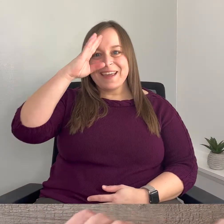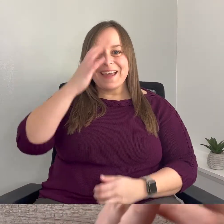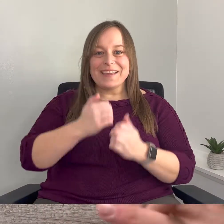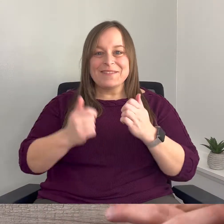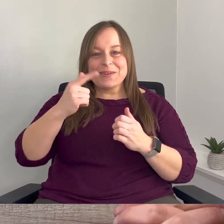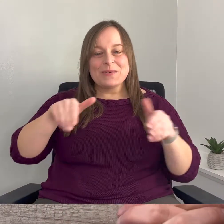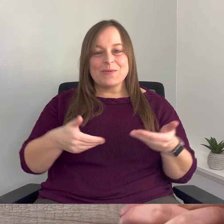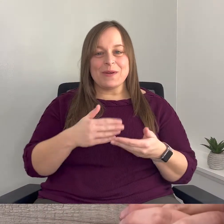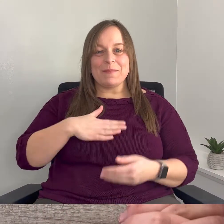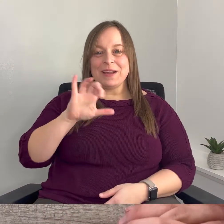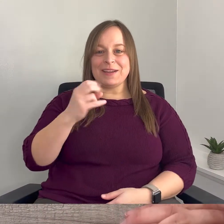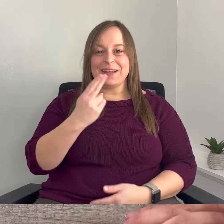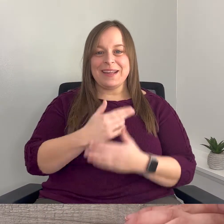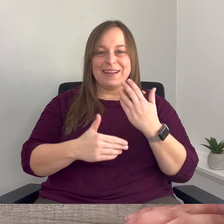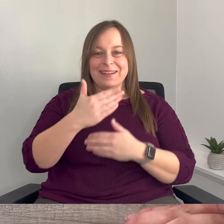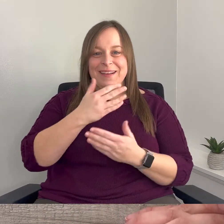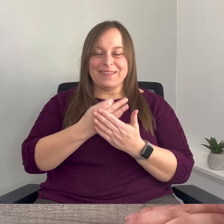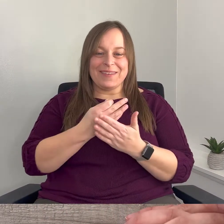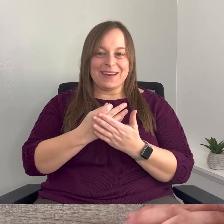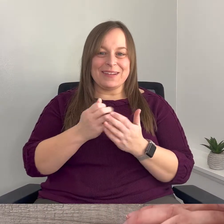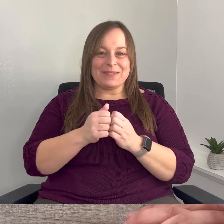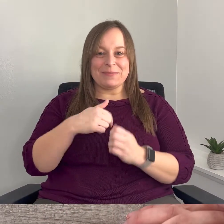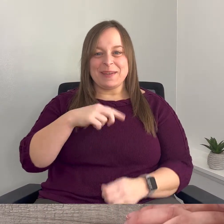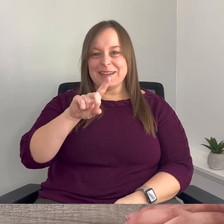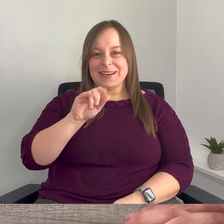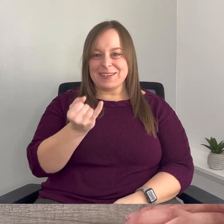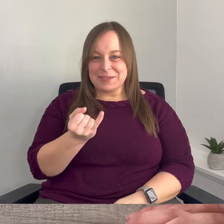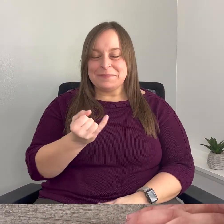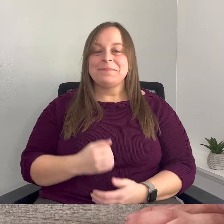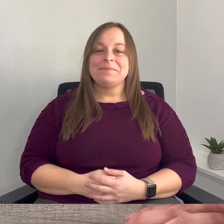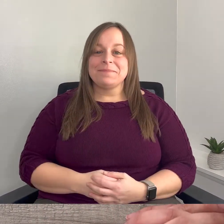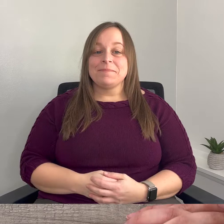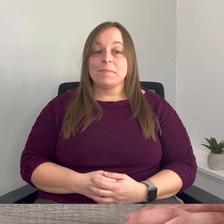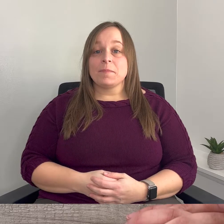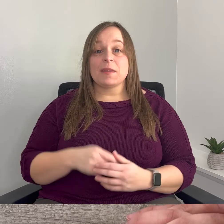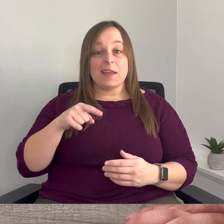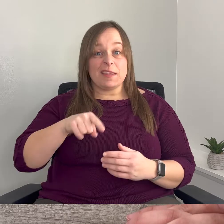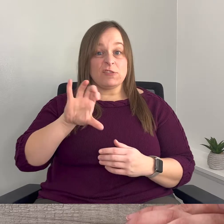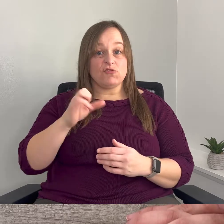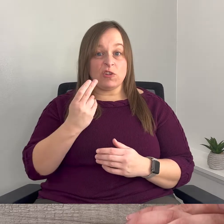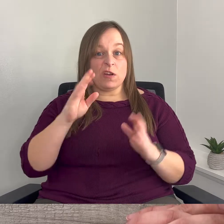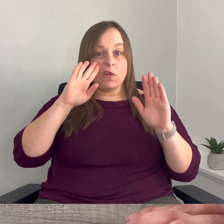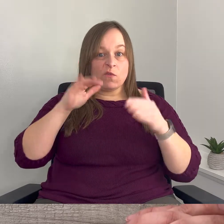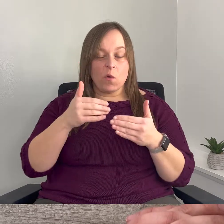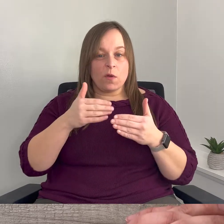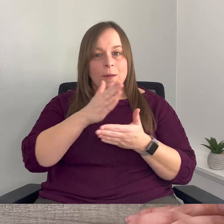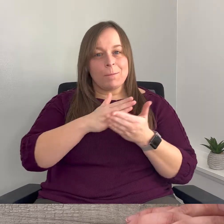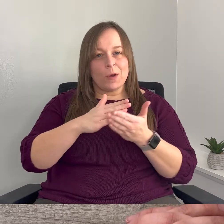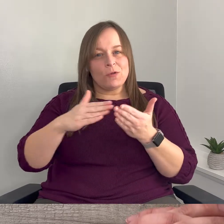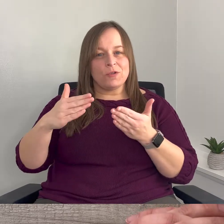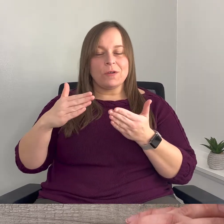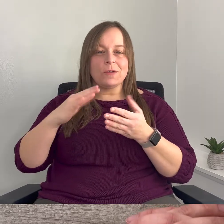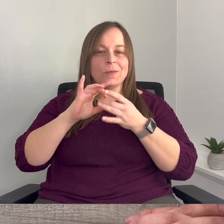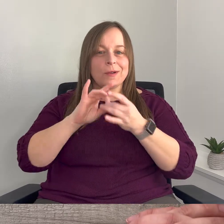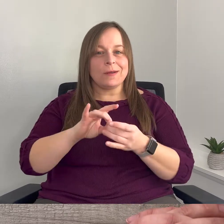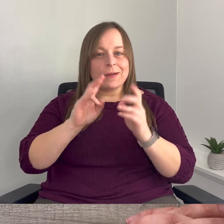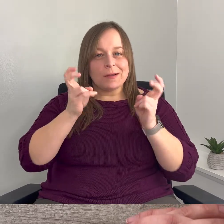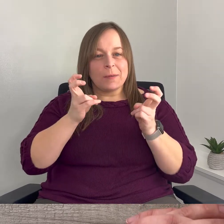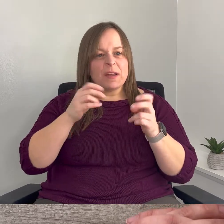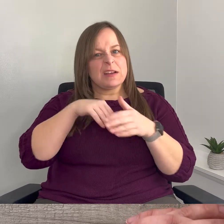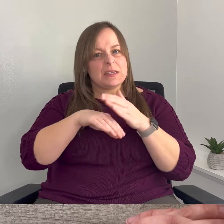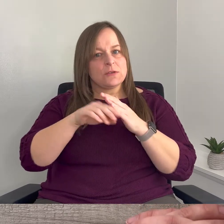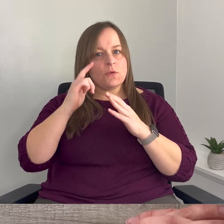Hi everyone, welcome to my channel, Hands-on Finances with me, Donna Jean. On this channel, we focus on budget-related topics